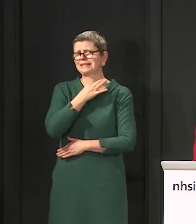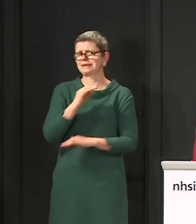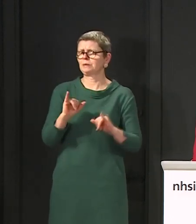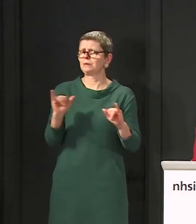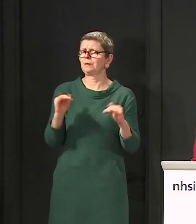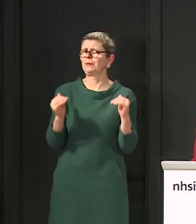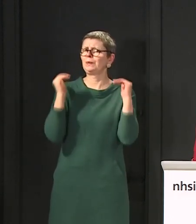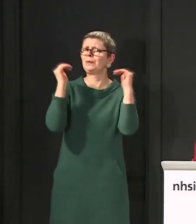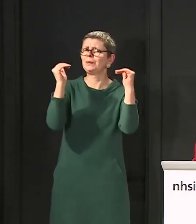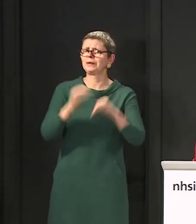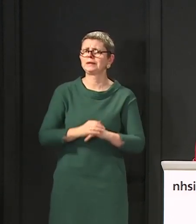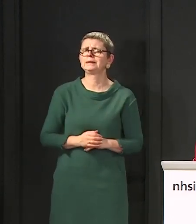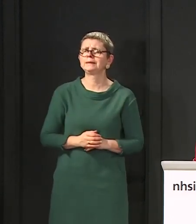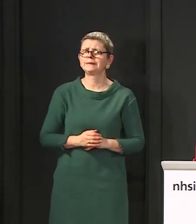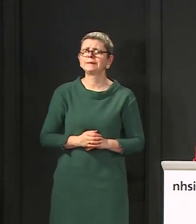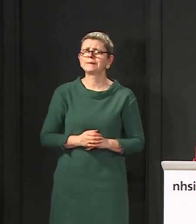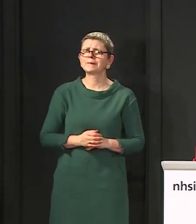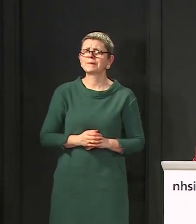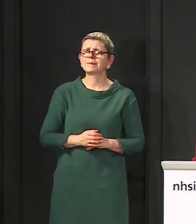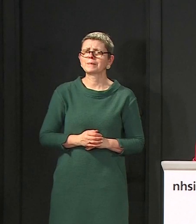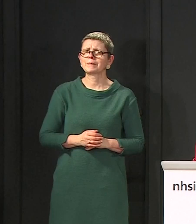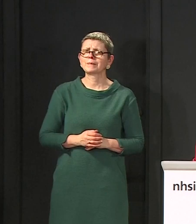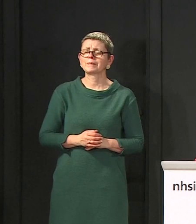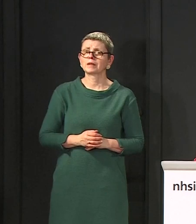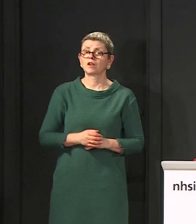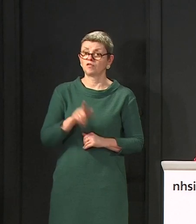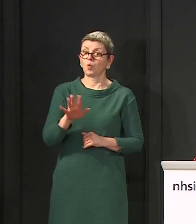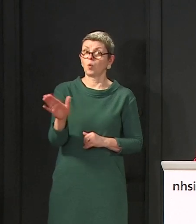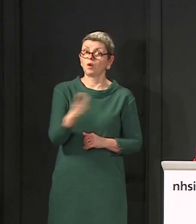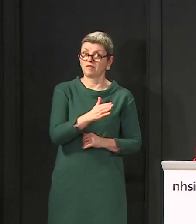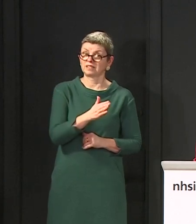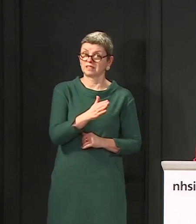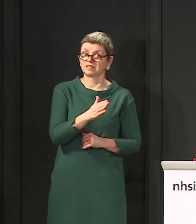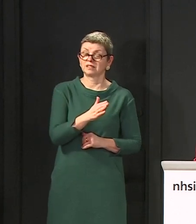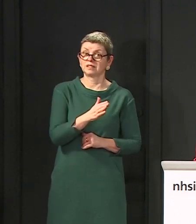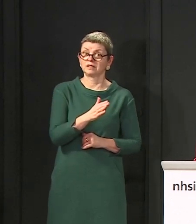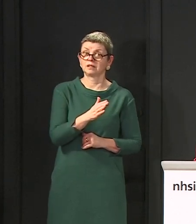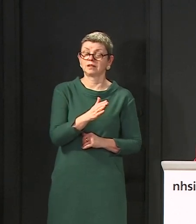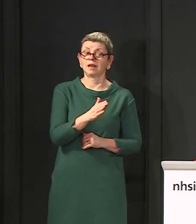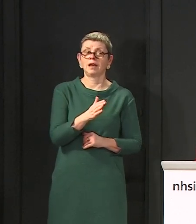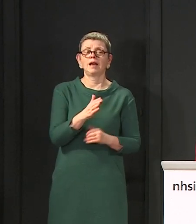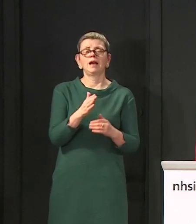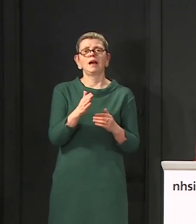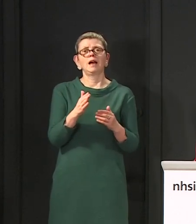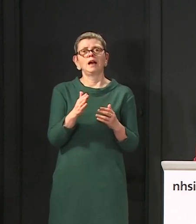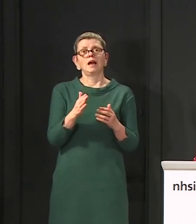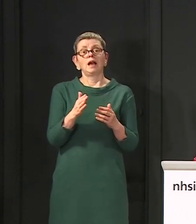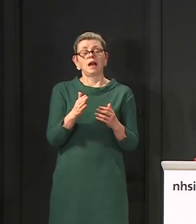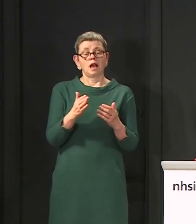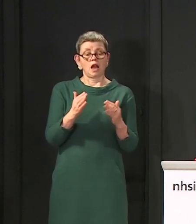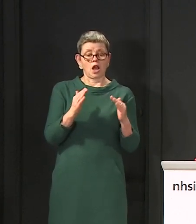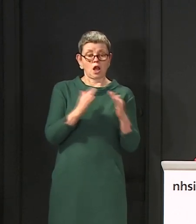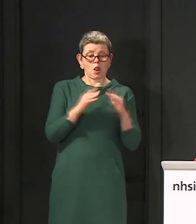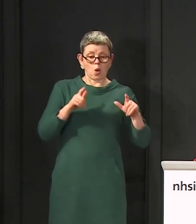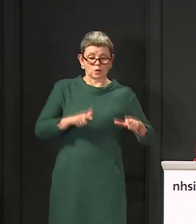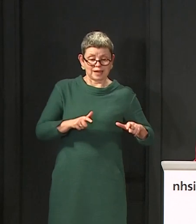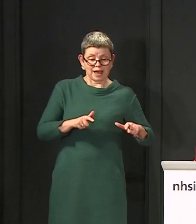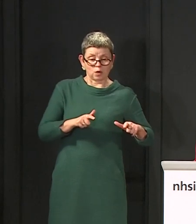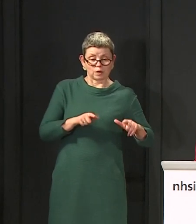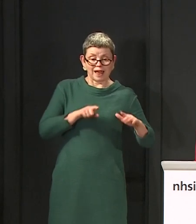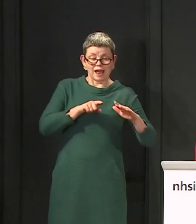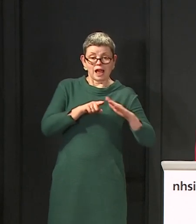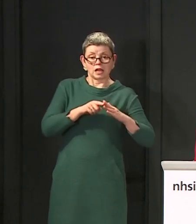great. For all of us, in fact, and this is an important point, the way in which we can emerge from lockdown that bit more